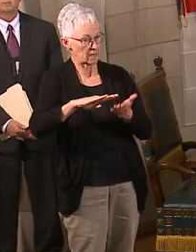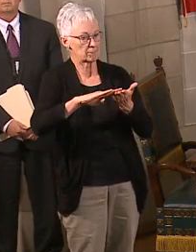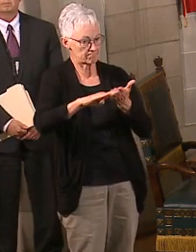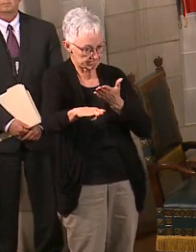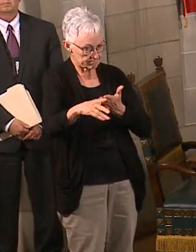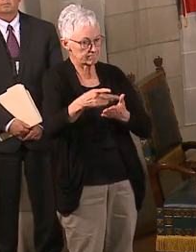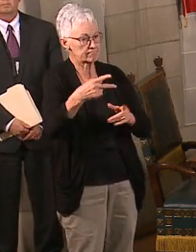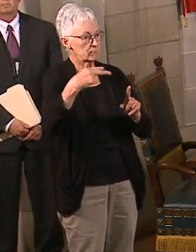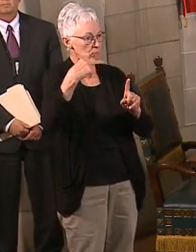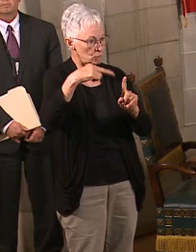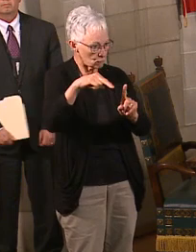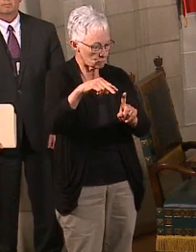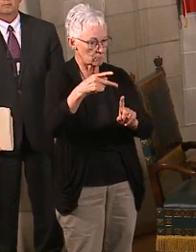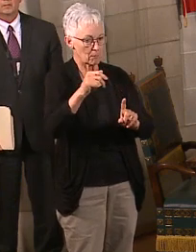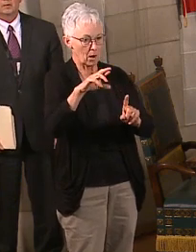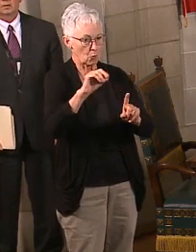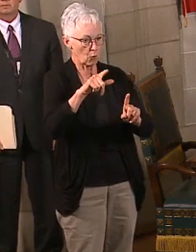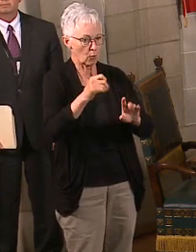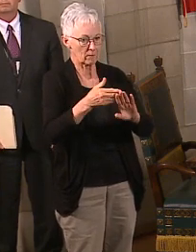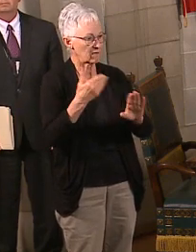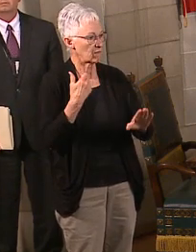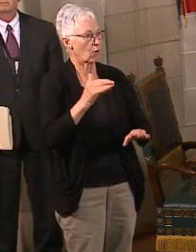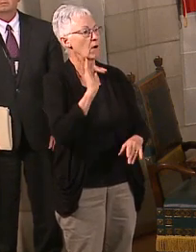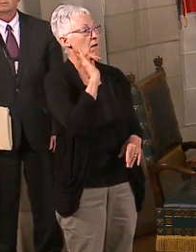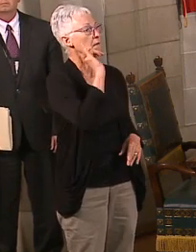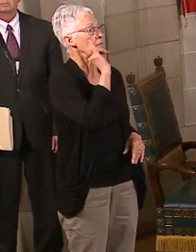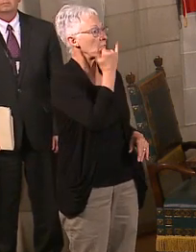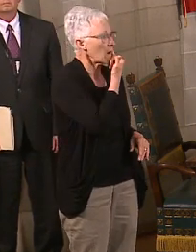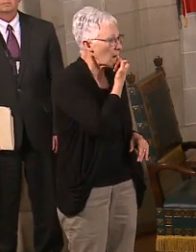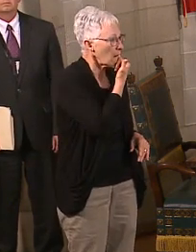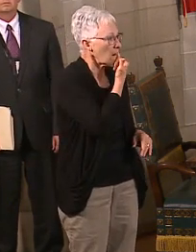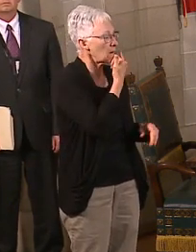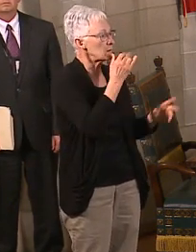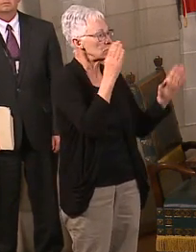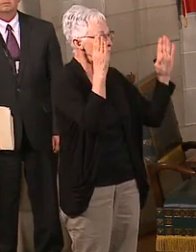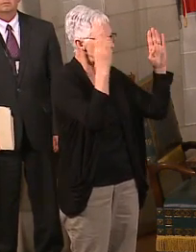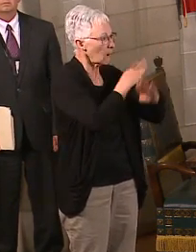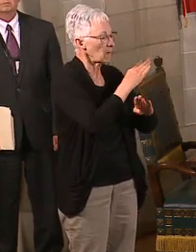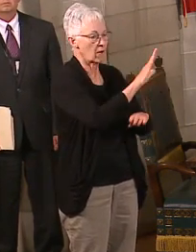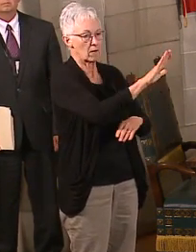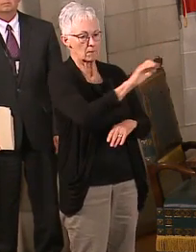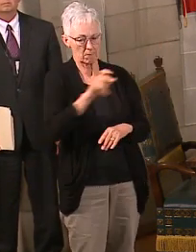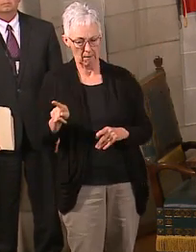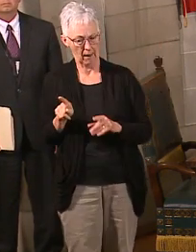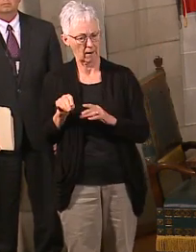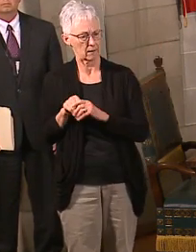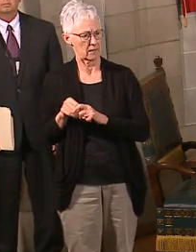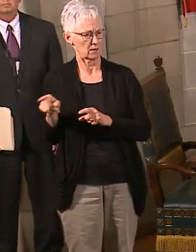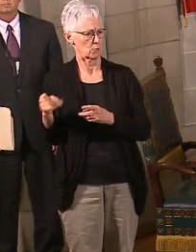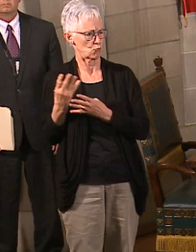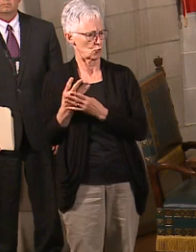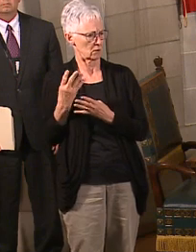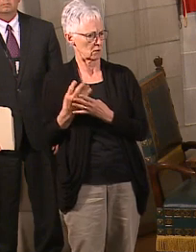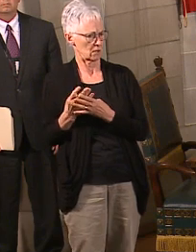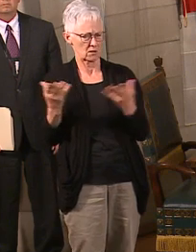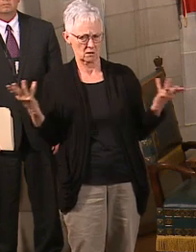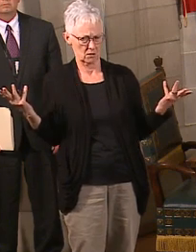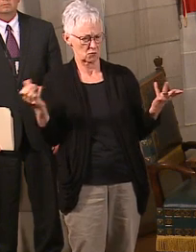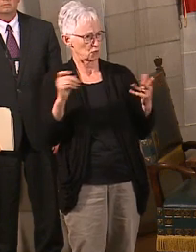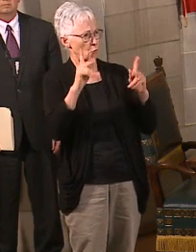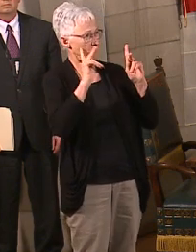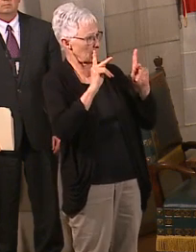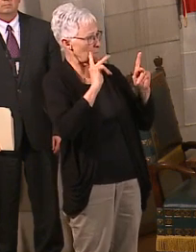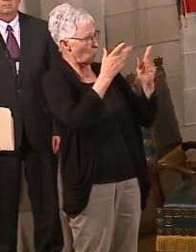system. So you need to keep that all in perspective when you're thinking about the small minority of people who are calling to release our